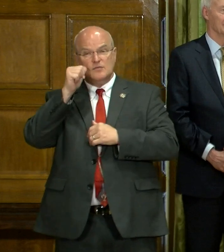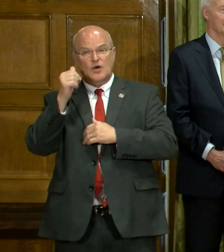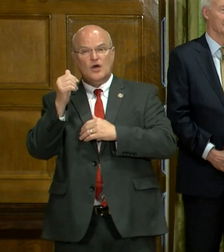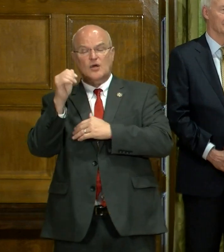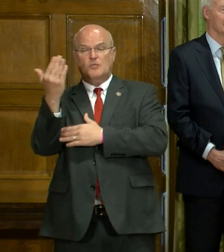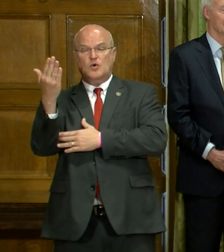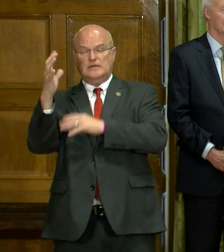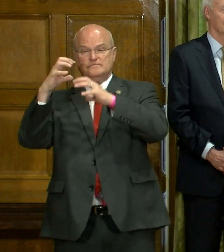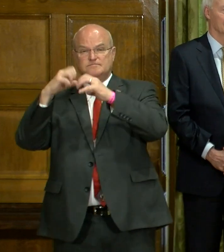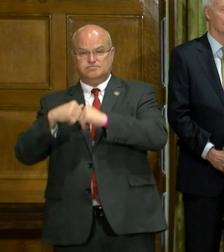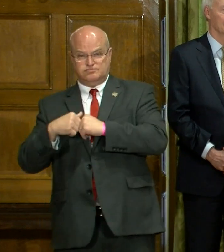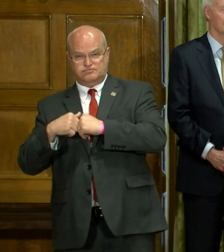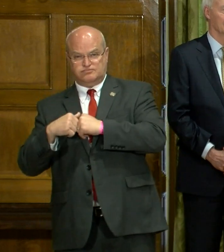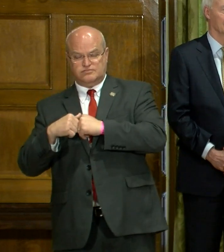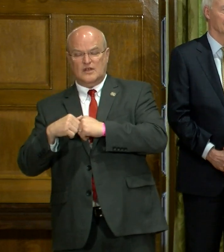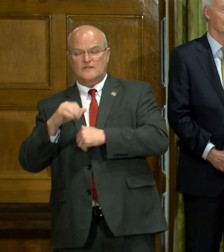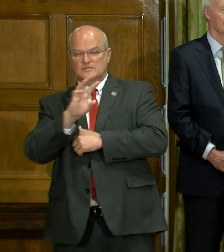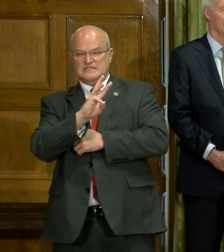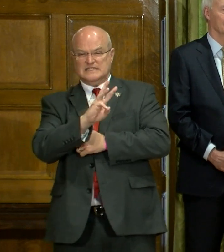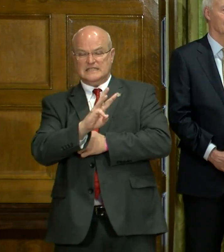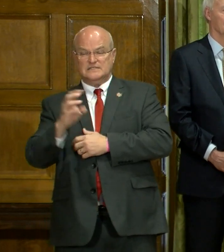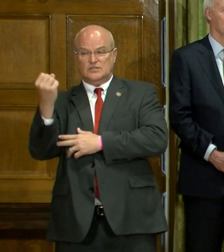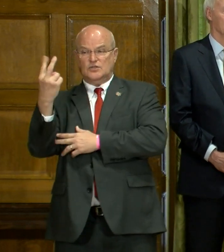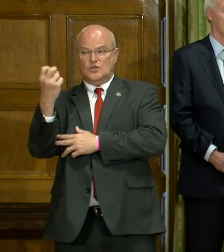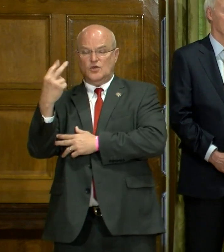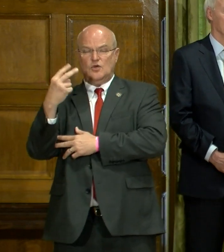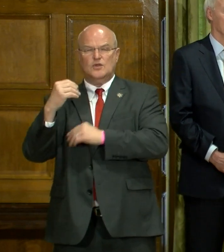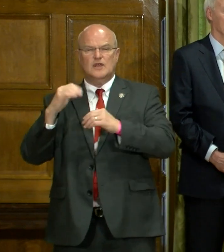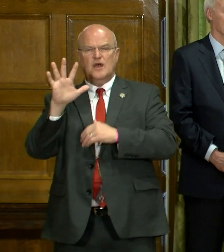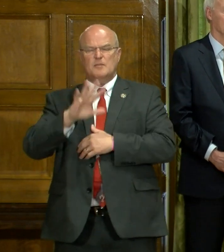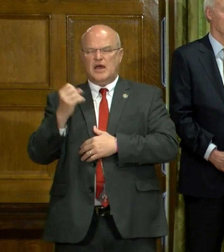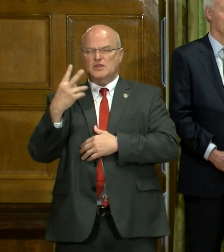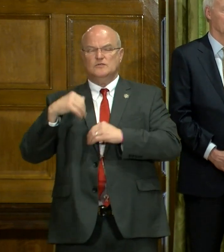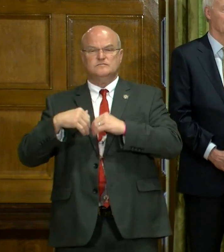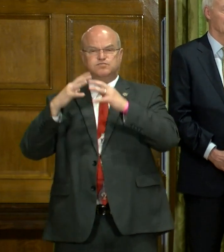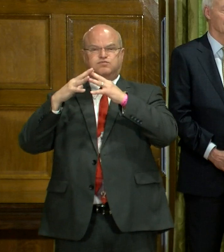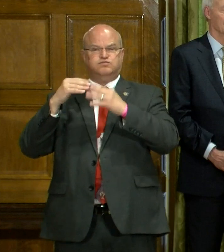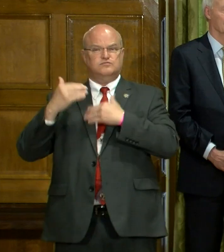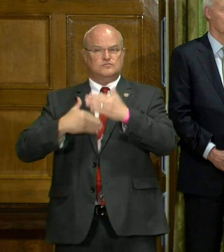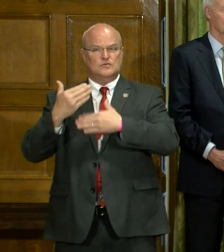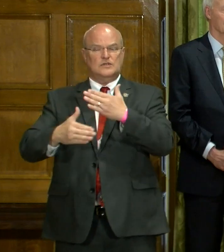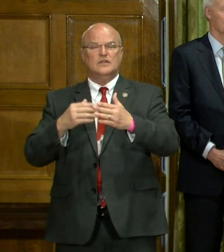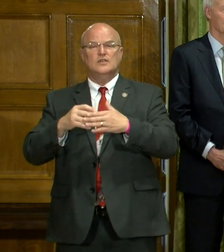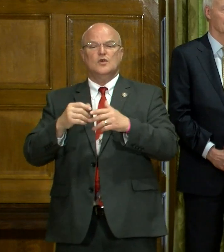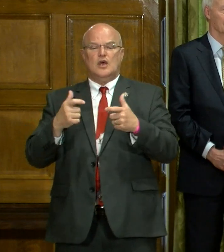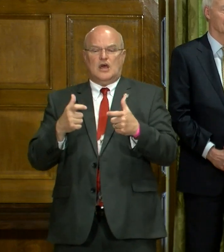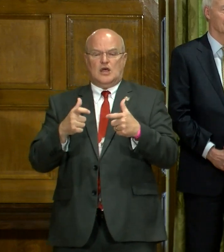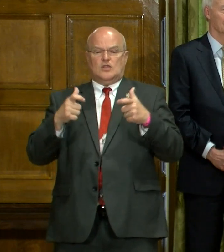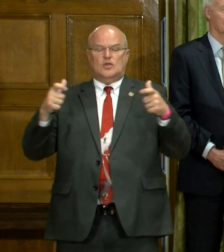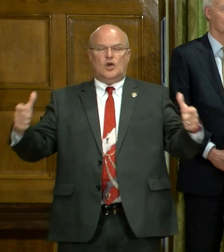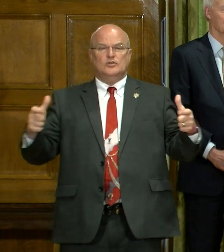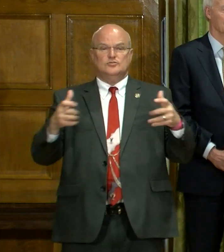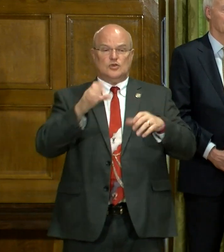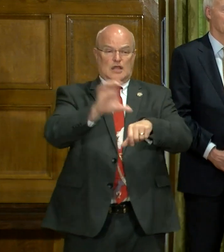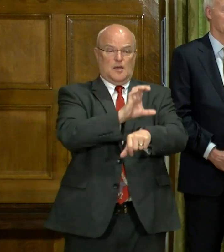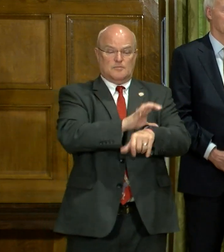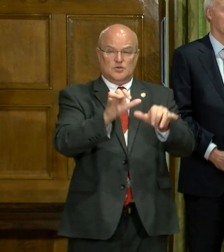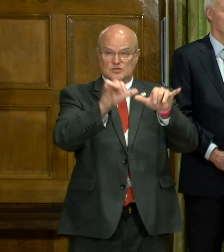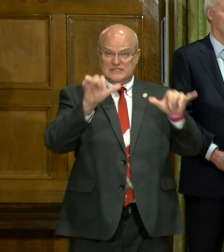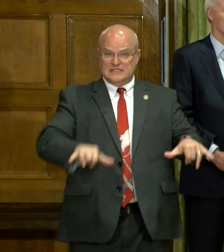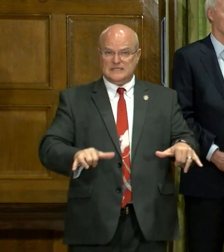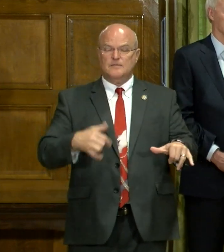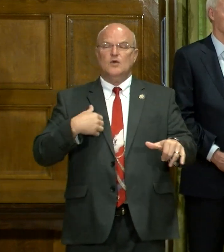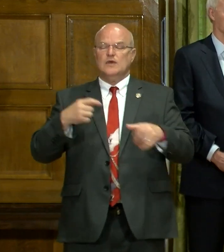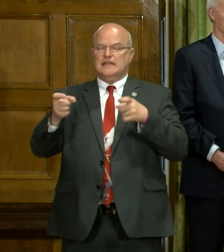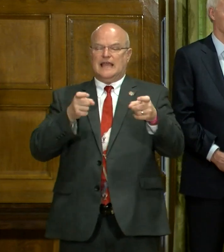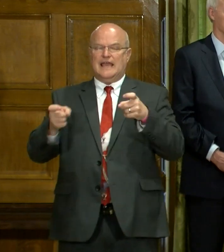a.m. until noon tomorrow, and then it should be back up around noon. And this is to move it to a larger mainframe, so we want to be able to